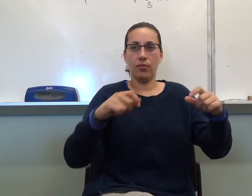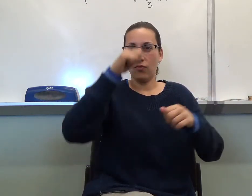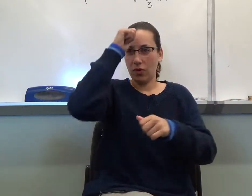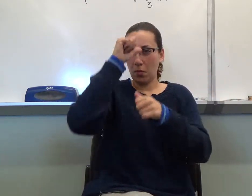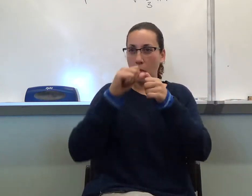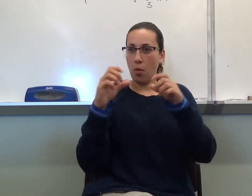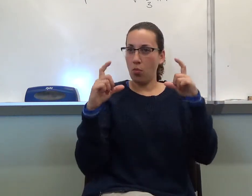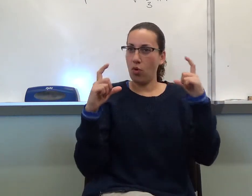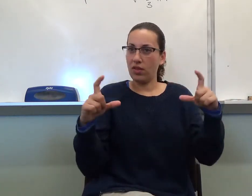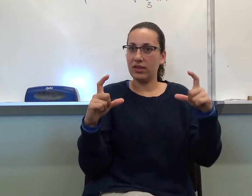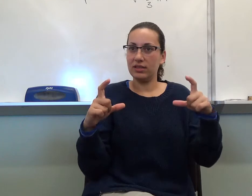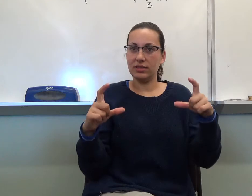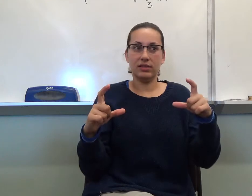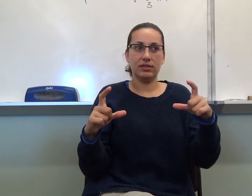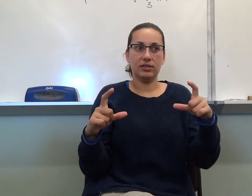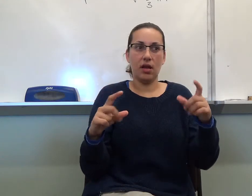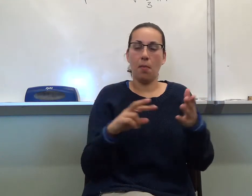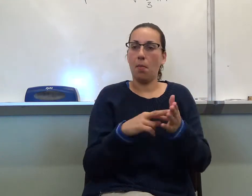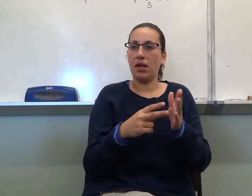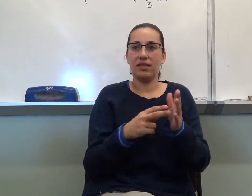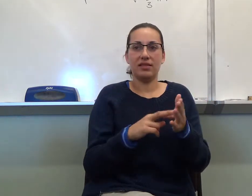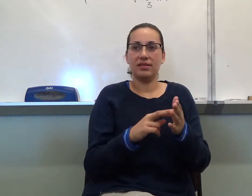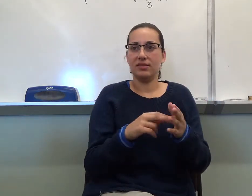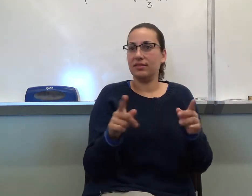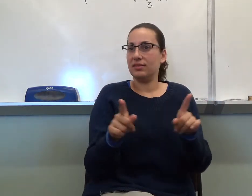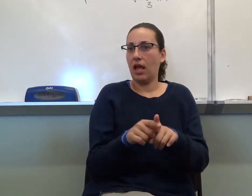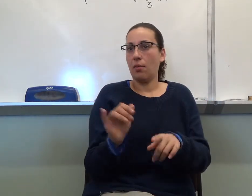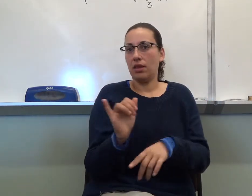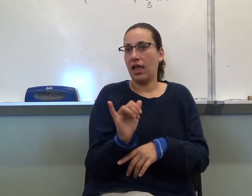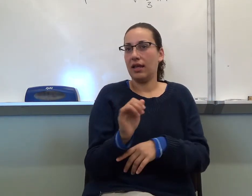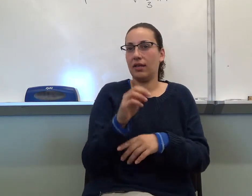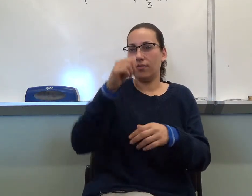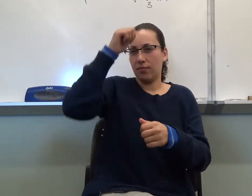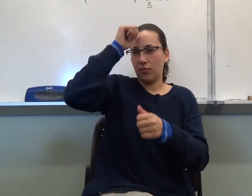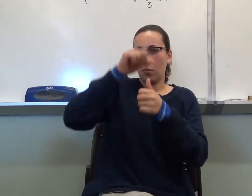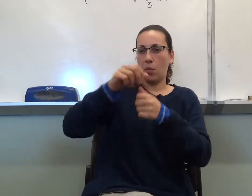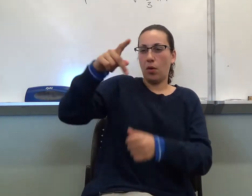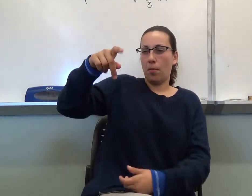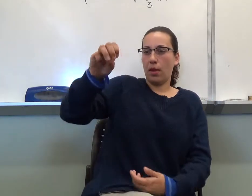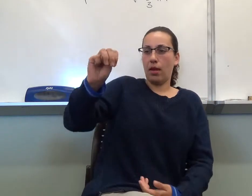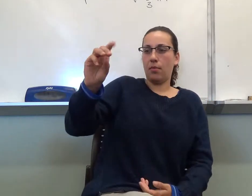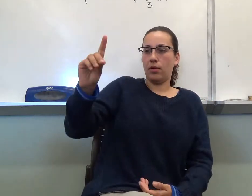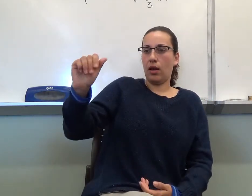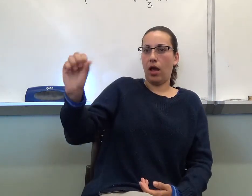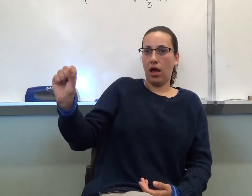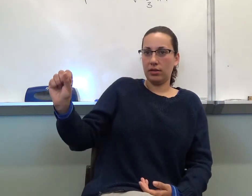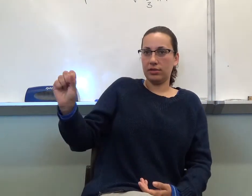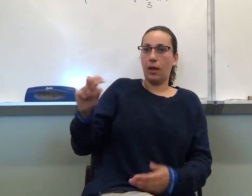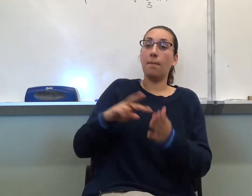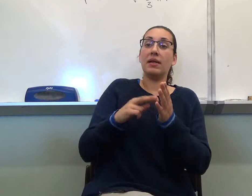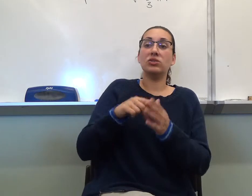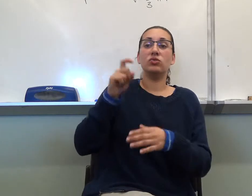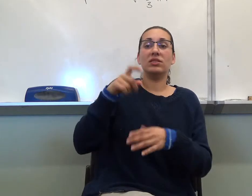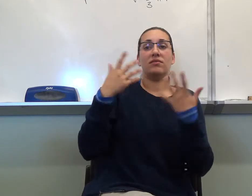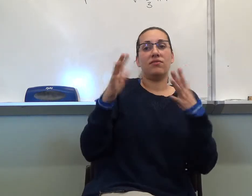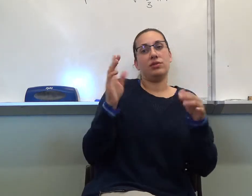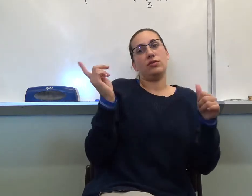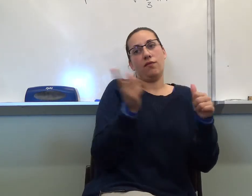to a calculator mean the same thing that they do to us in PEMDAS. Okay? Do me first. So you're saying you're forcing the